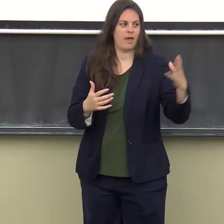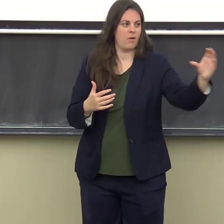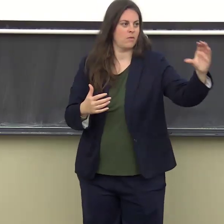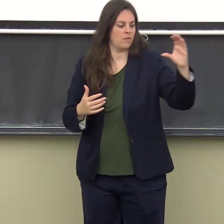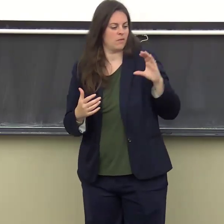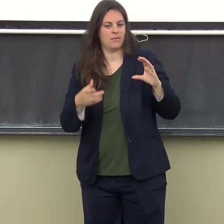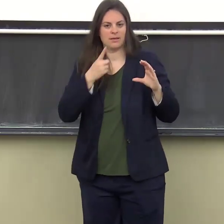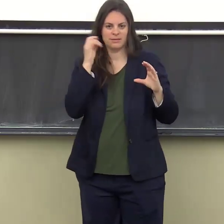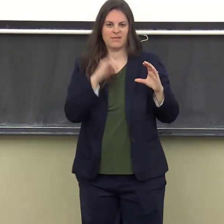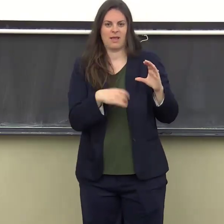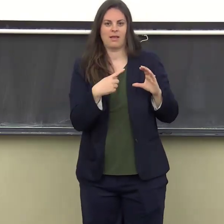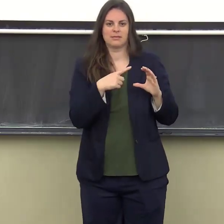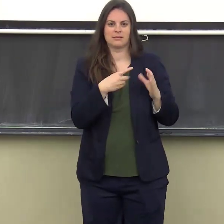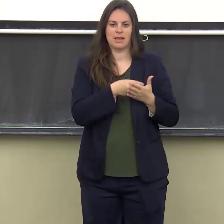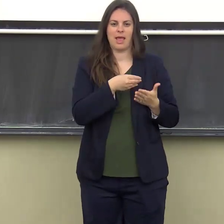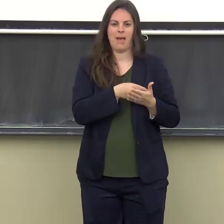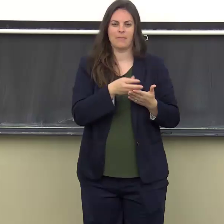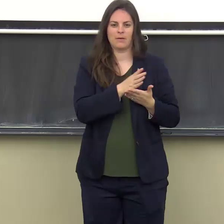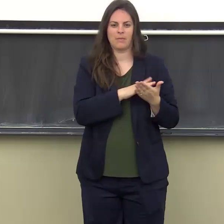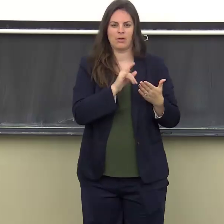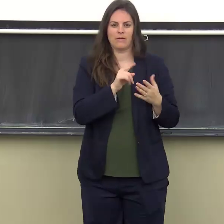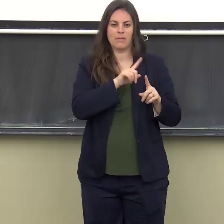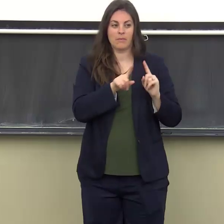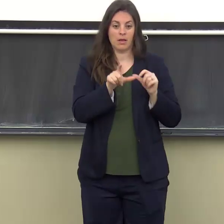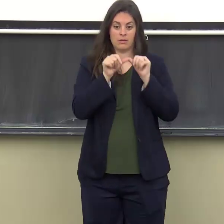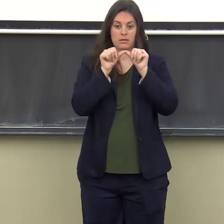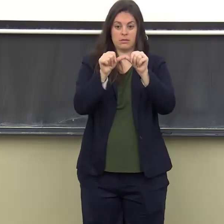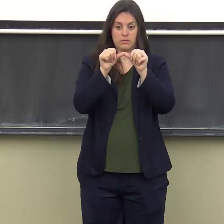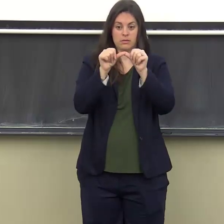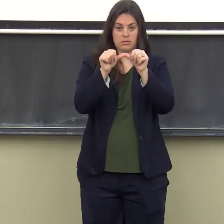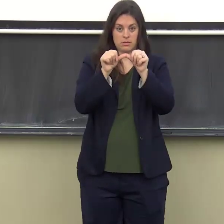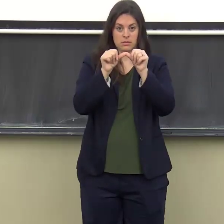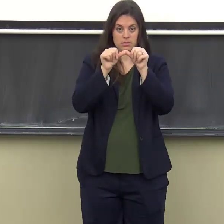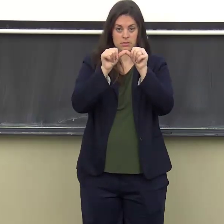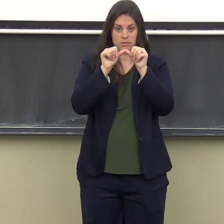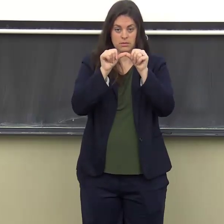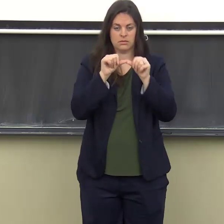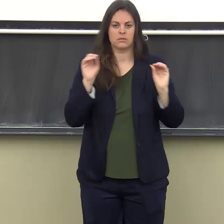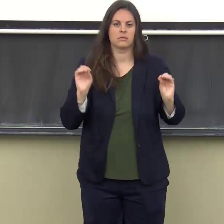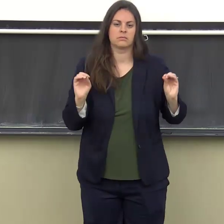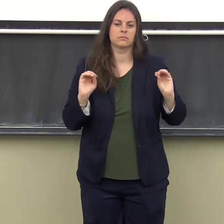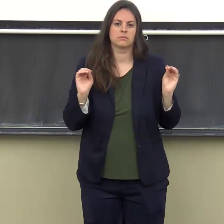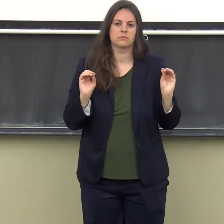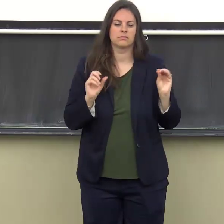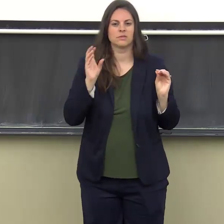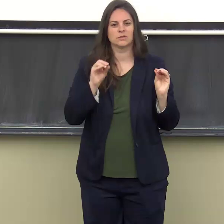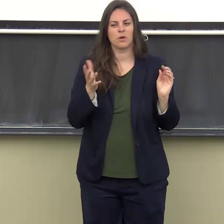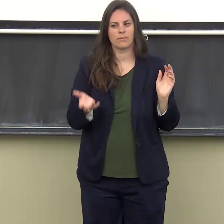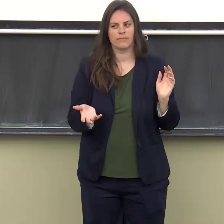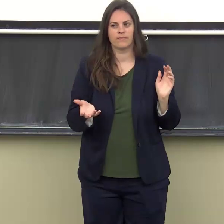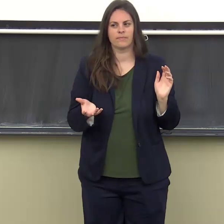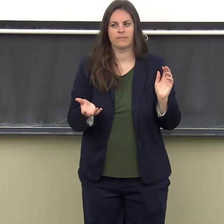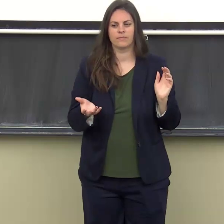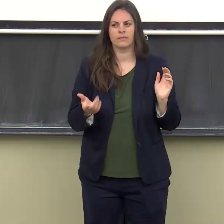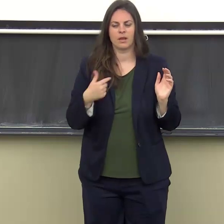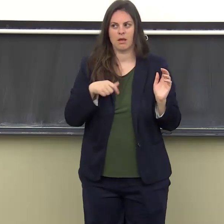not longstanding. And so that's just a cautionary note on, is there a localized agentic? Because I loved the thinking.